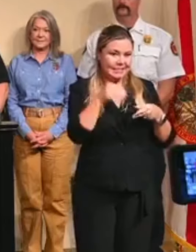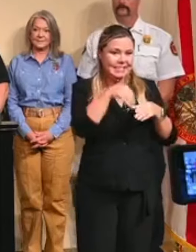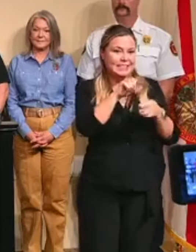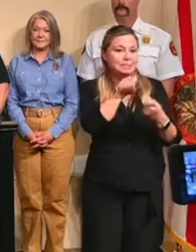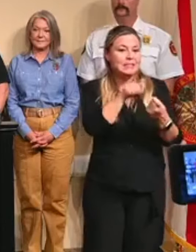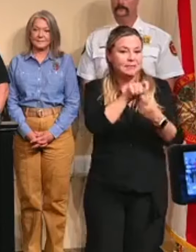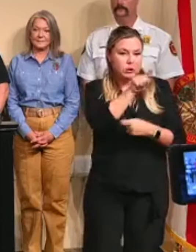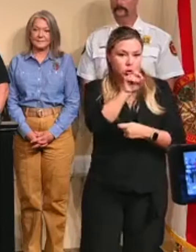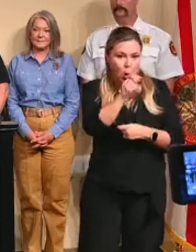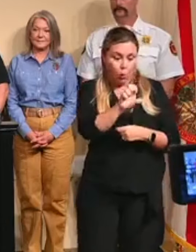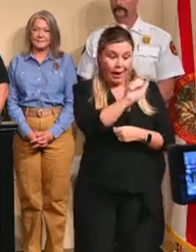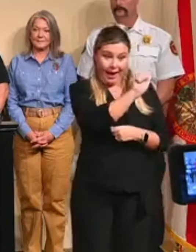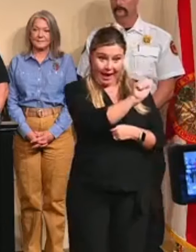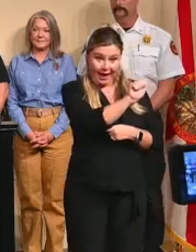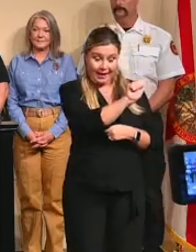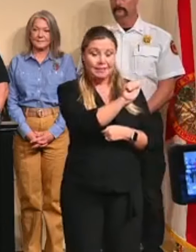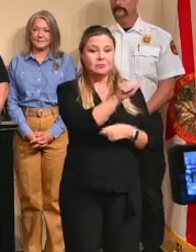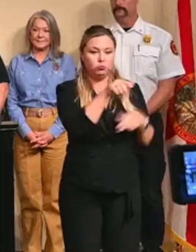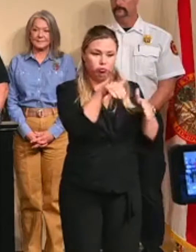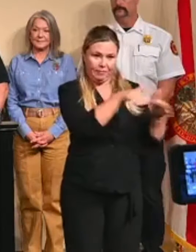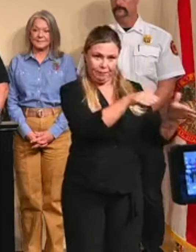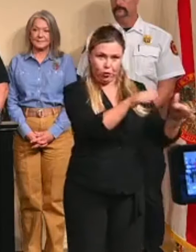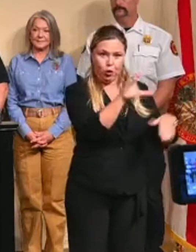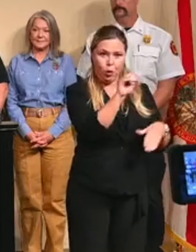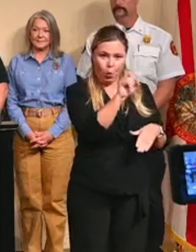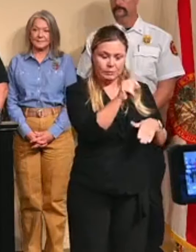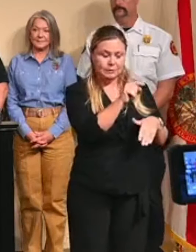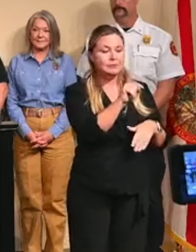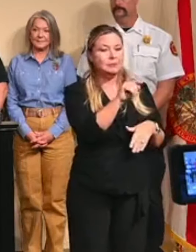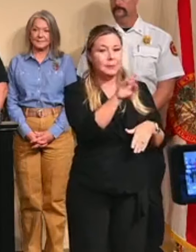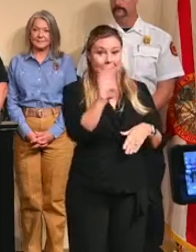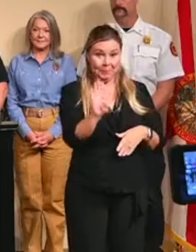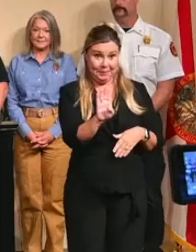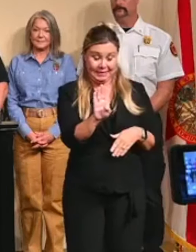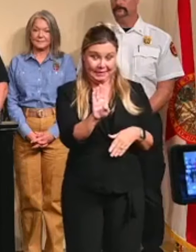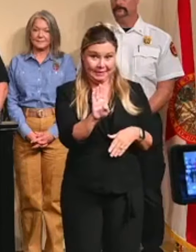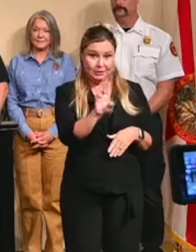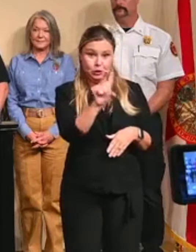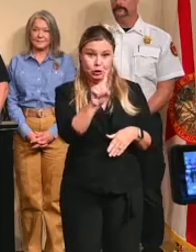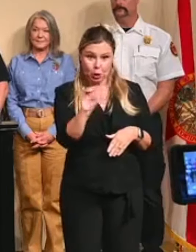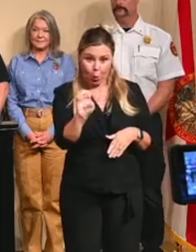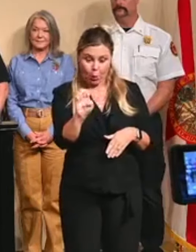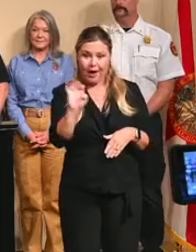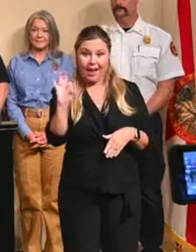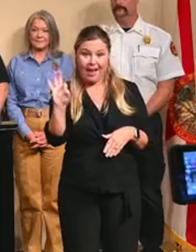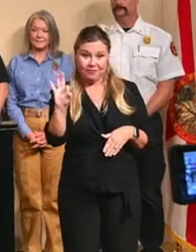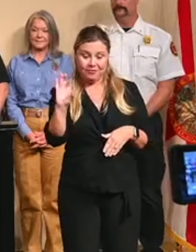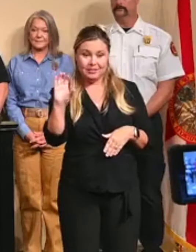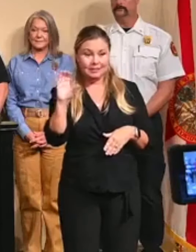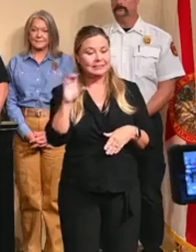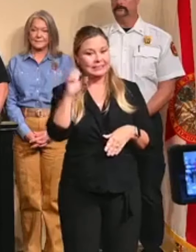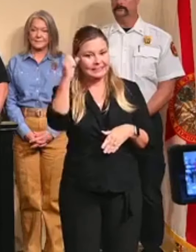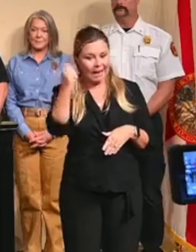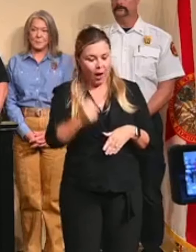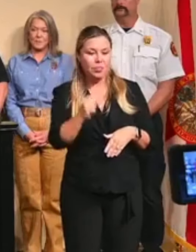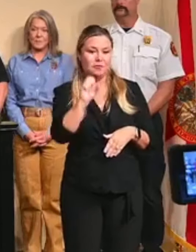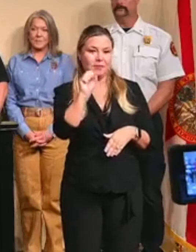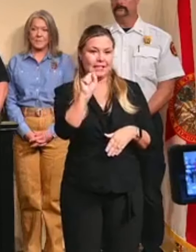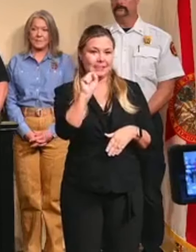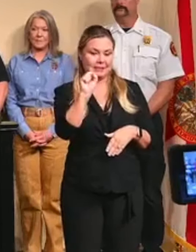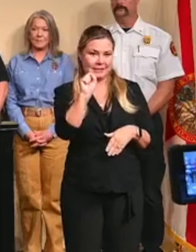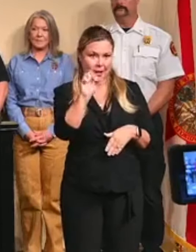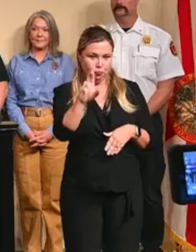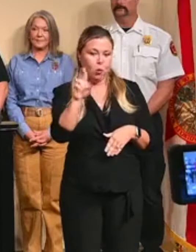zones: Zone A, along the river and coast; Zone B, and Zone F, south of State Road